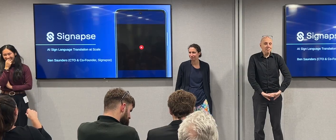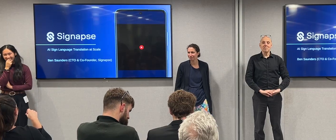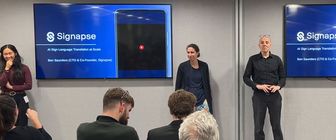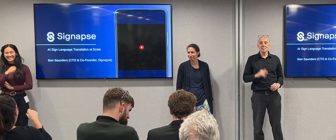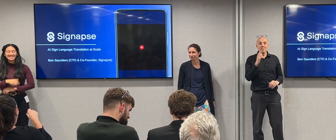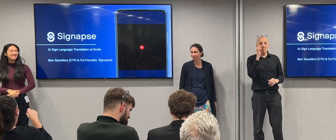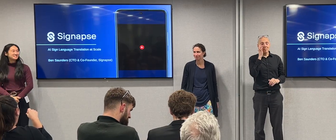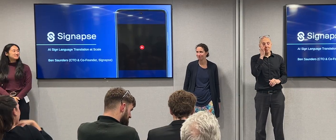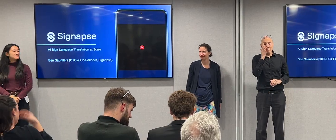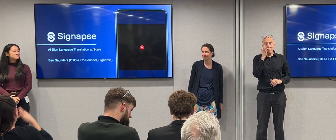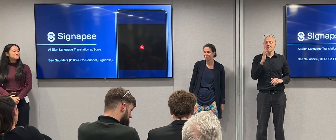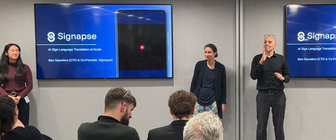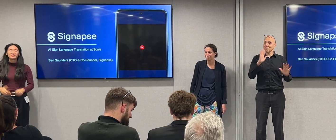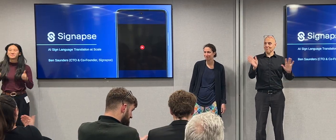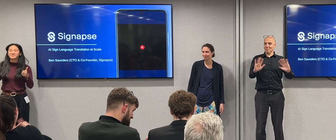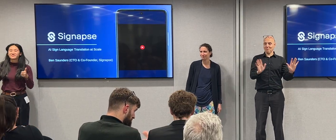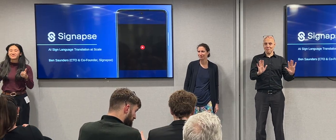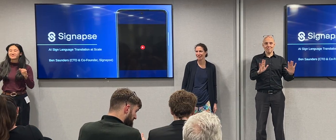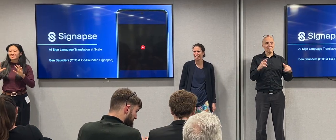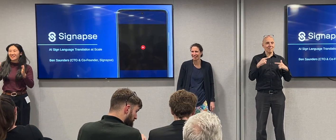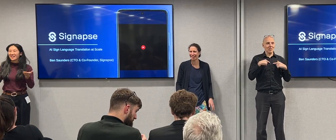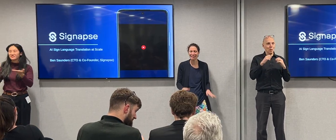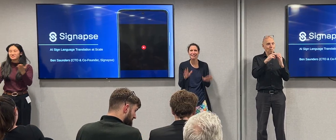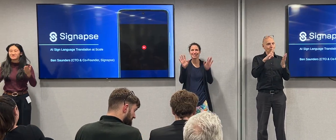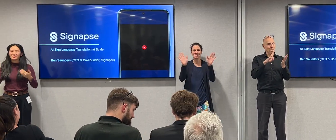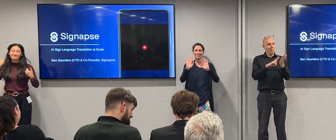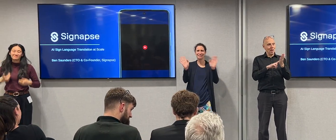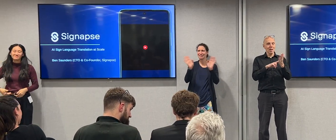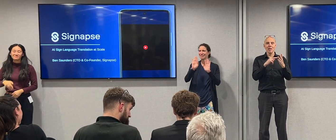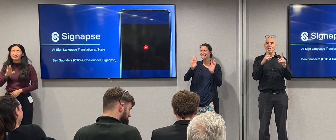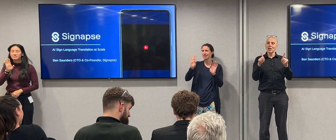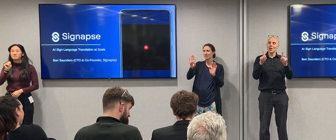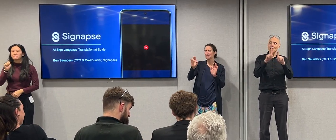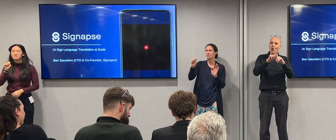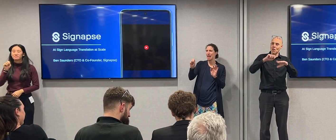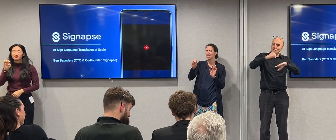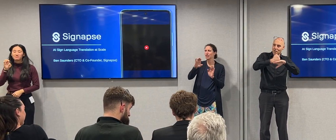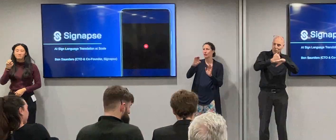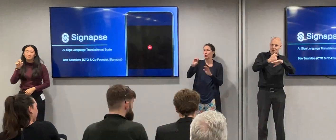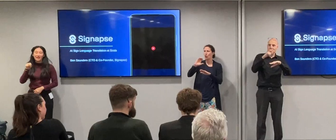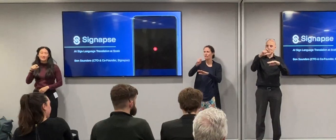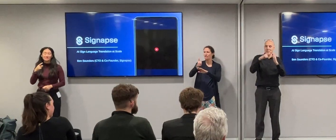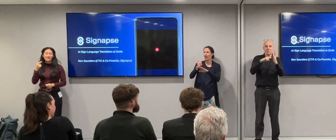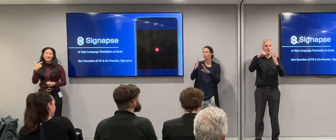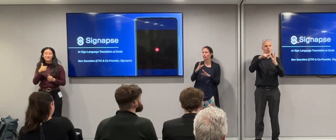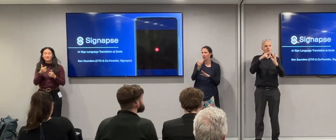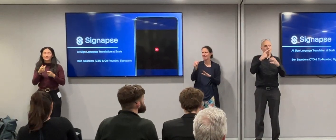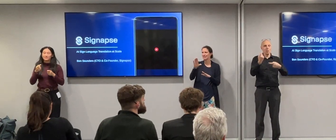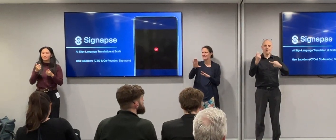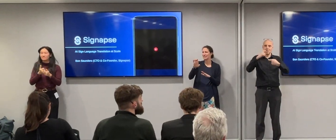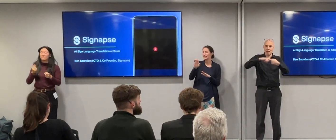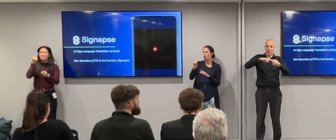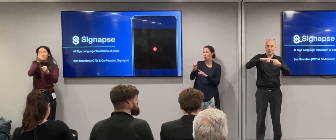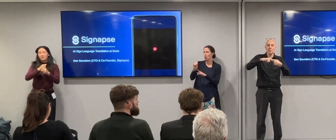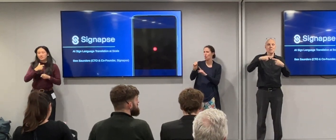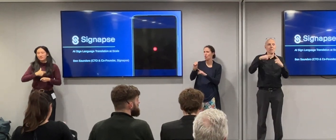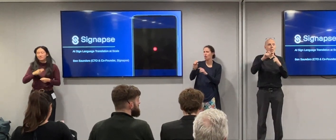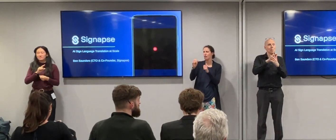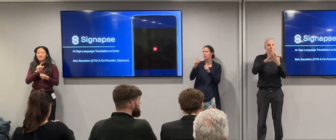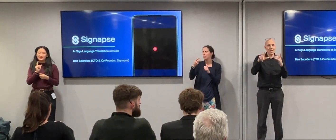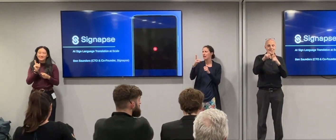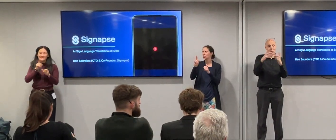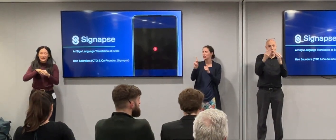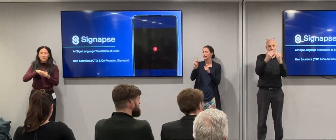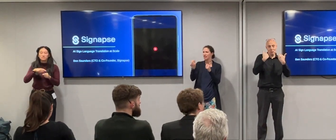Amazing. Hello, everybody. I'm Ben, co-founder and CTO of Synapse. Previously did my PhD under Rich, who's